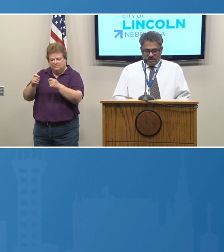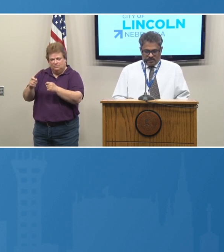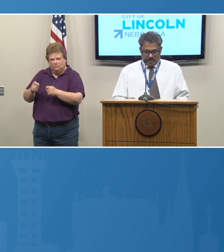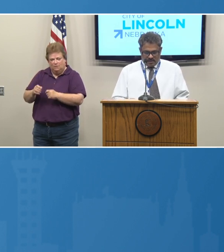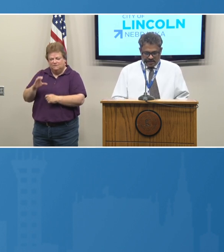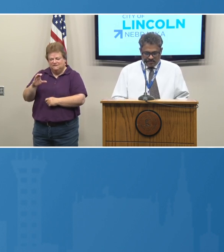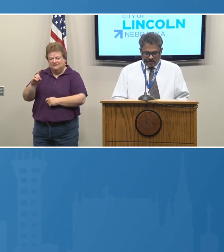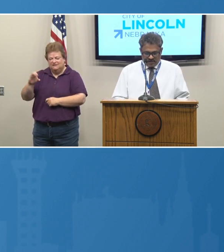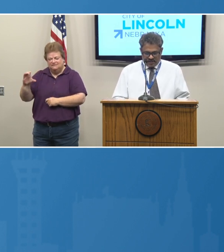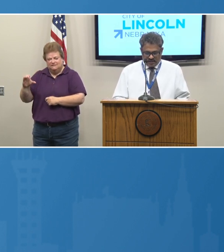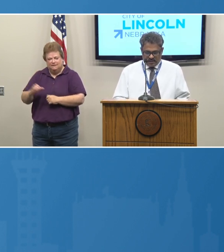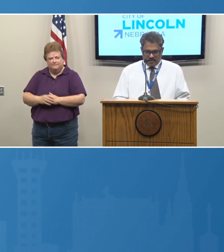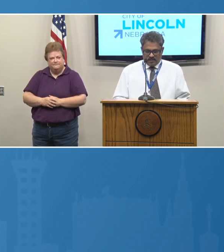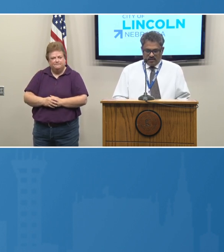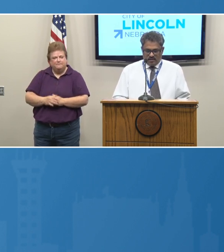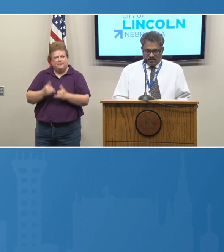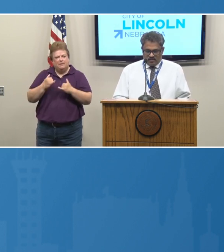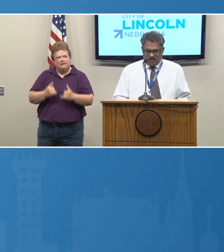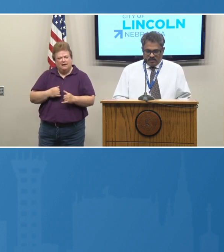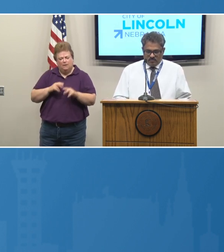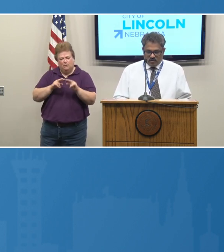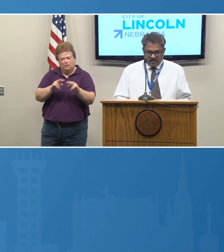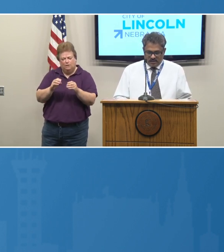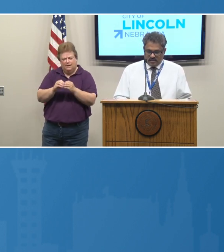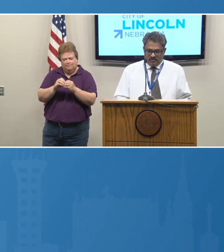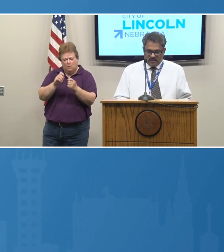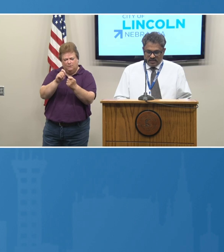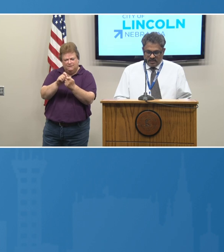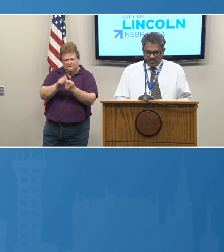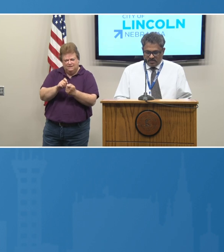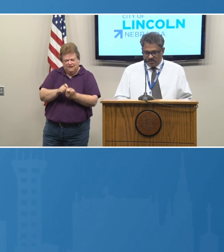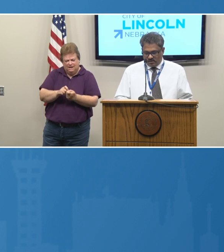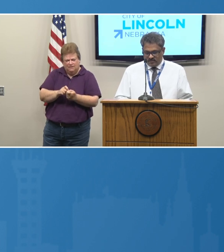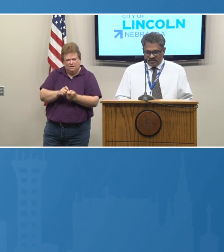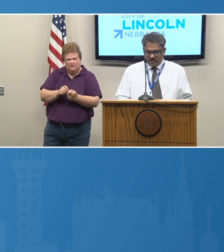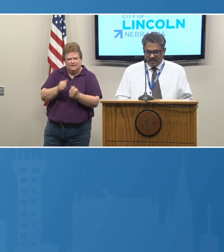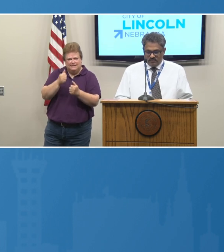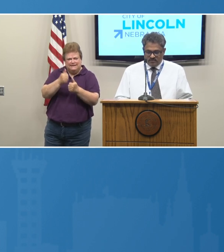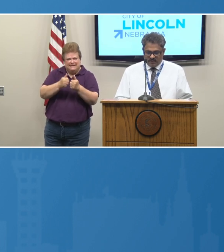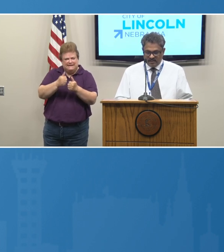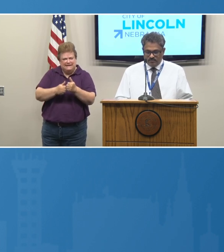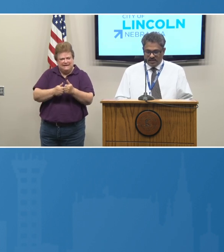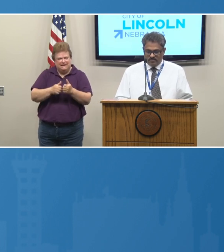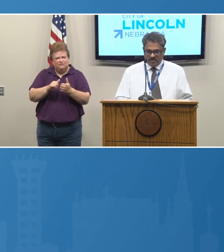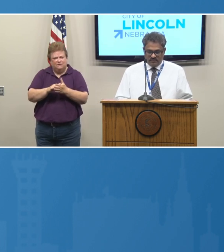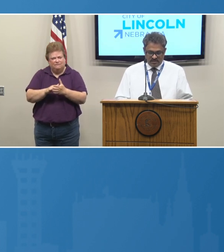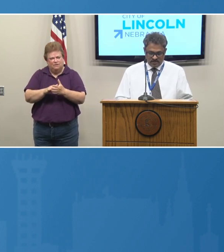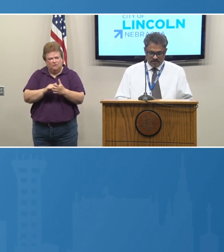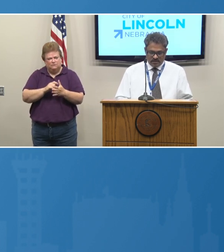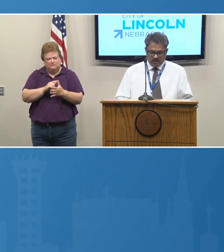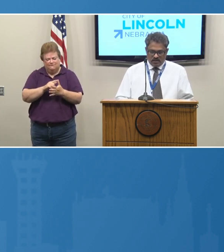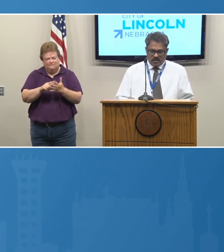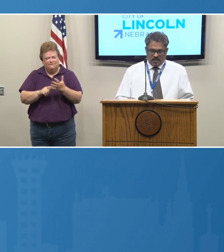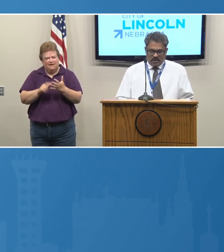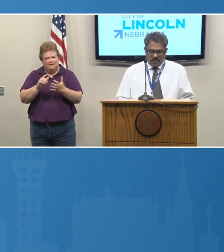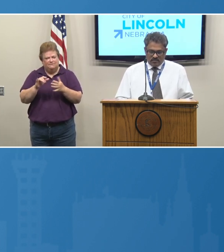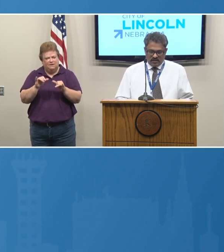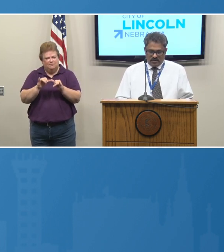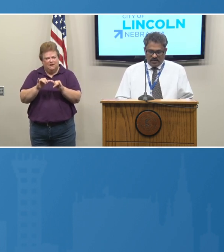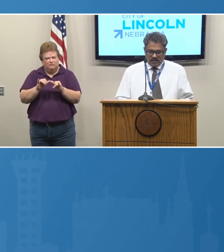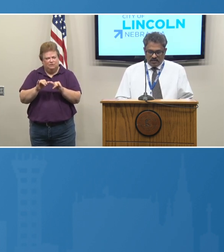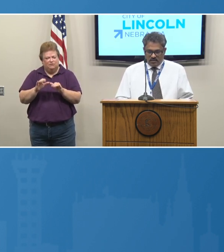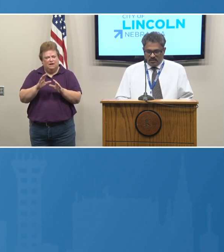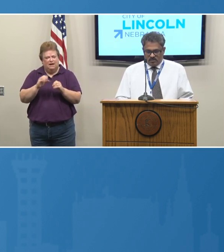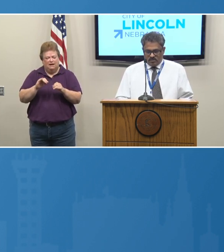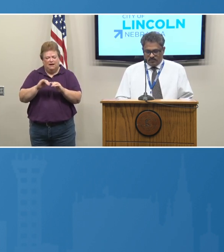let's look at more detail, in more detail with each of these five primary measures and how